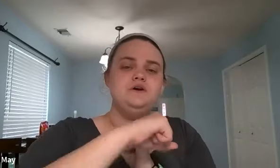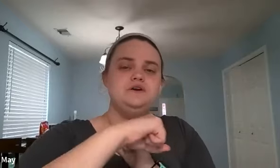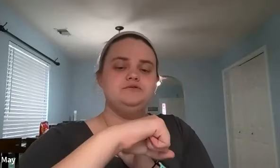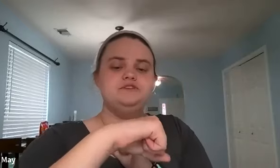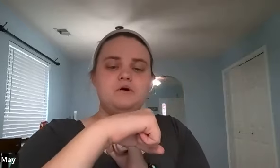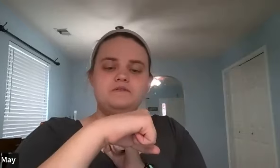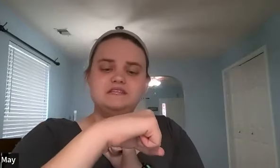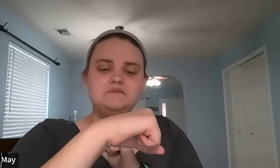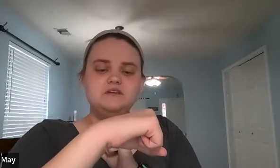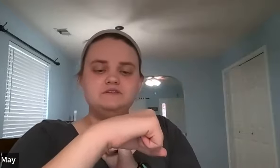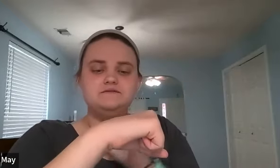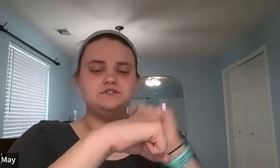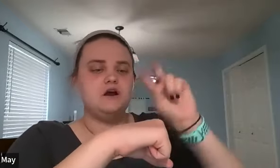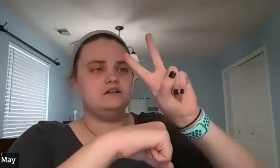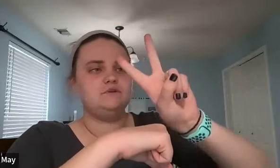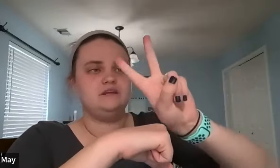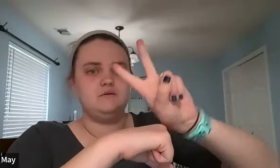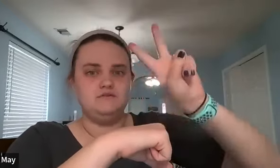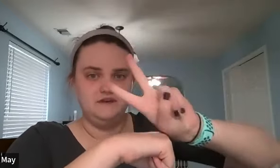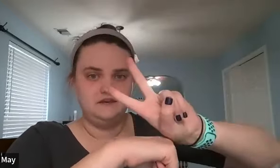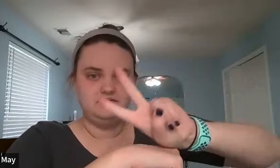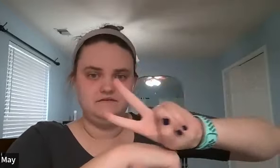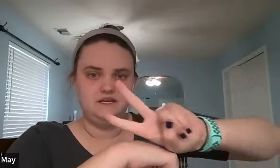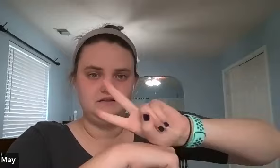you would do the same thing you did for chocolate, but now with a V, vanilla.